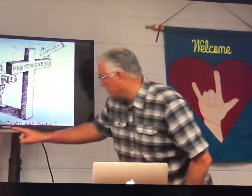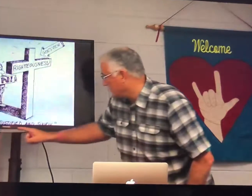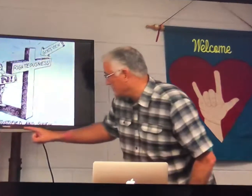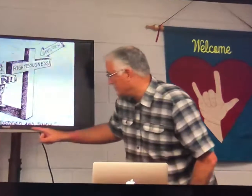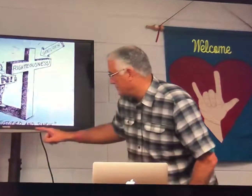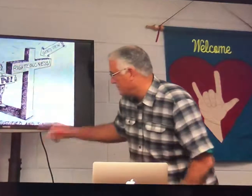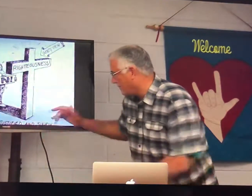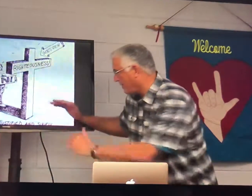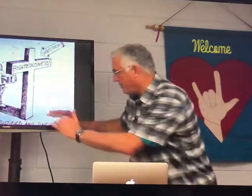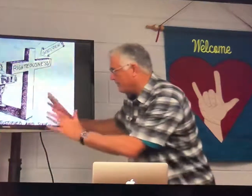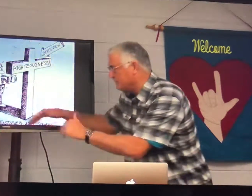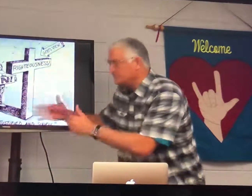Any service.